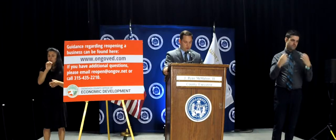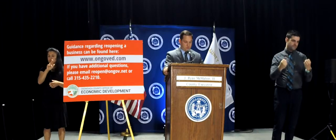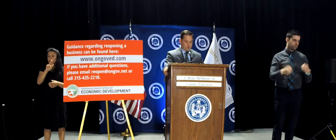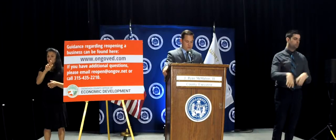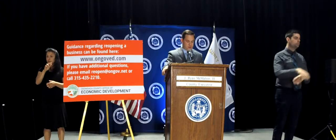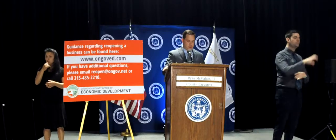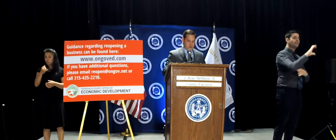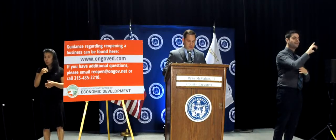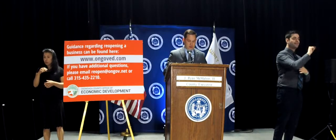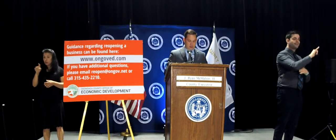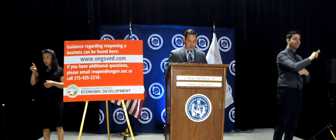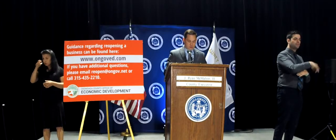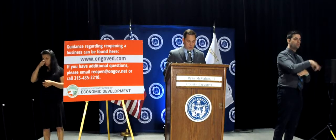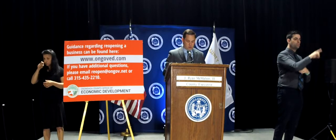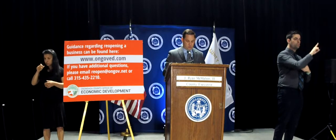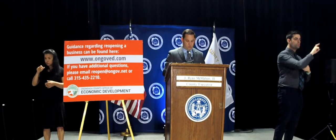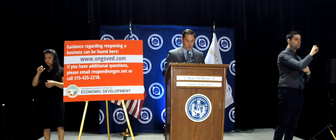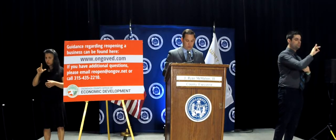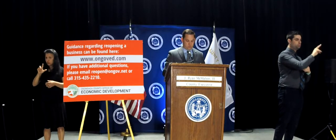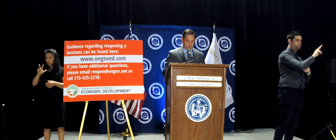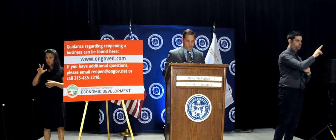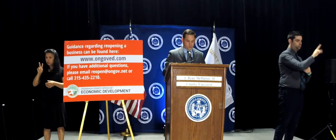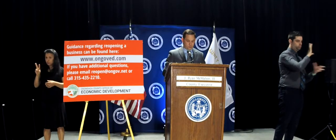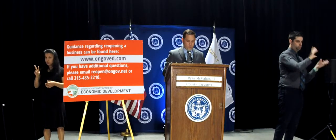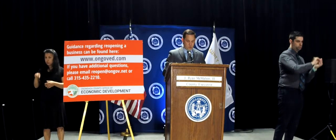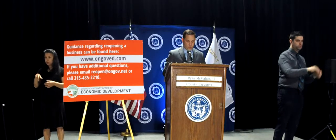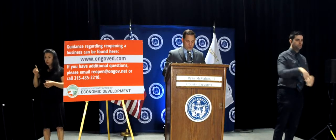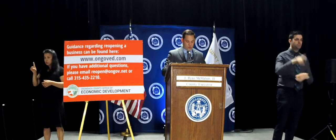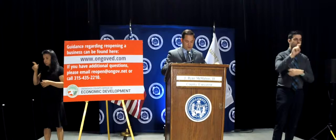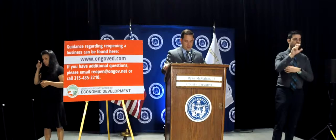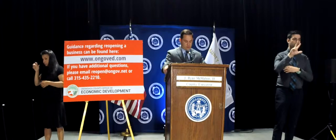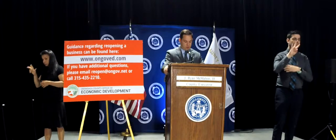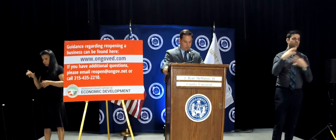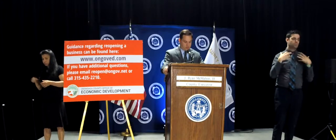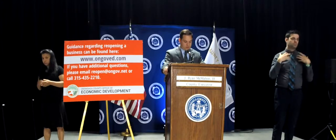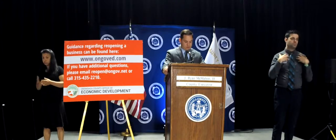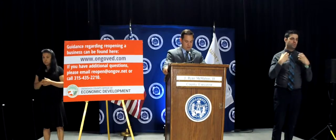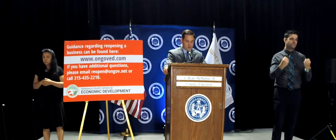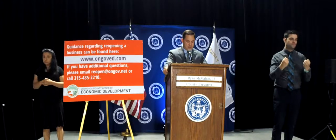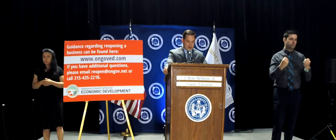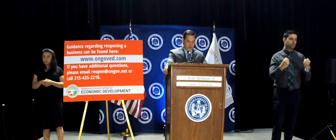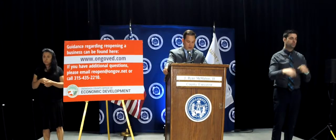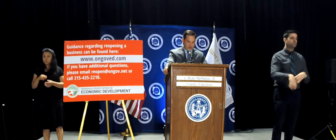137 recoveries. Town of Geddes, 140 with